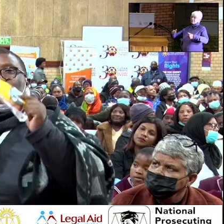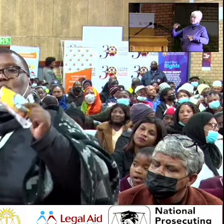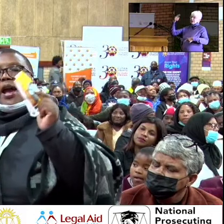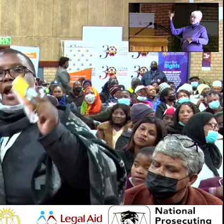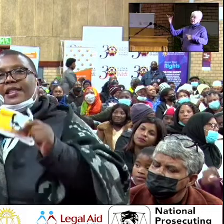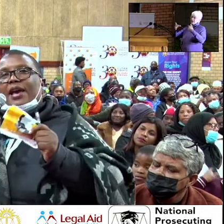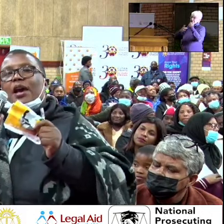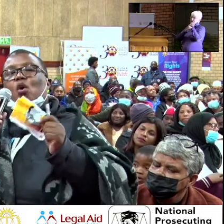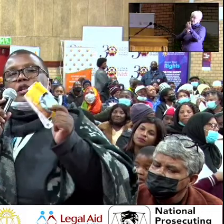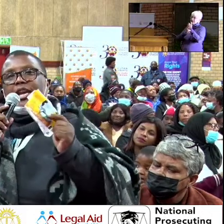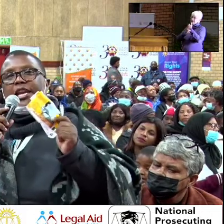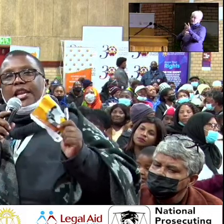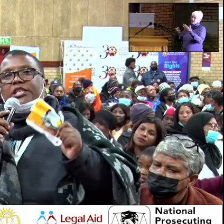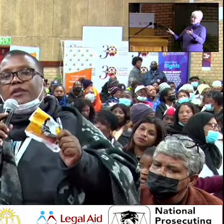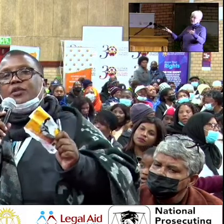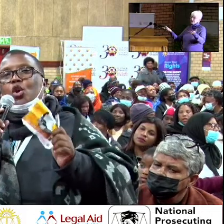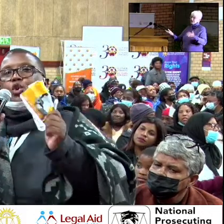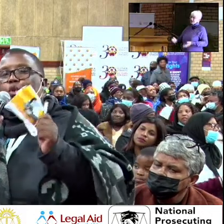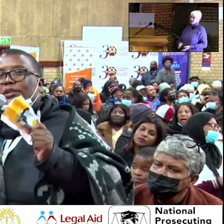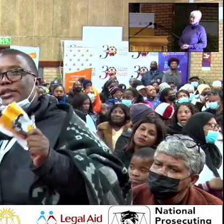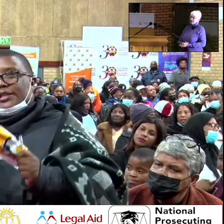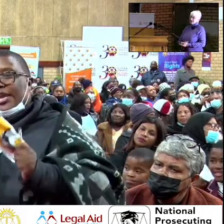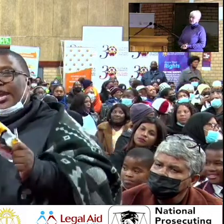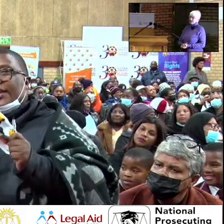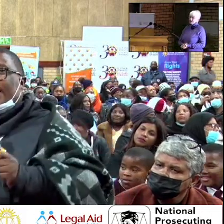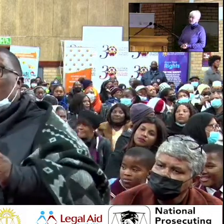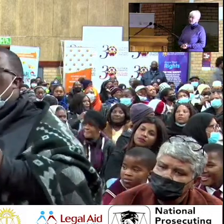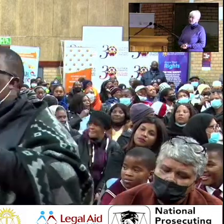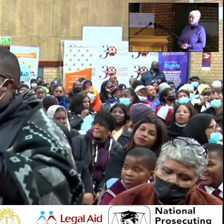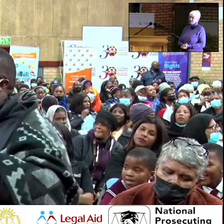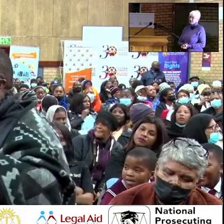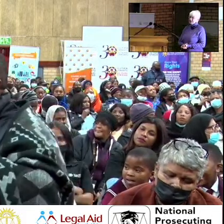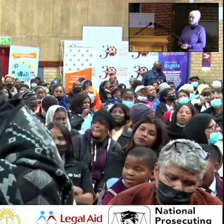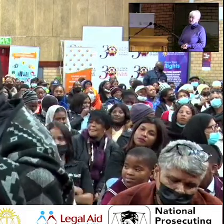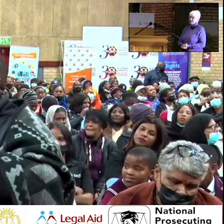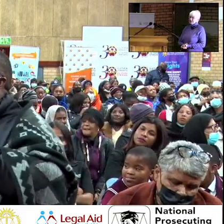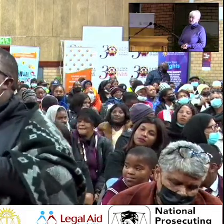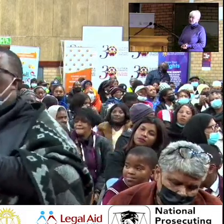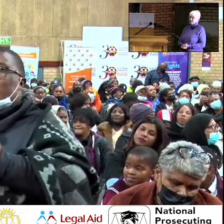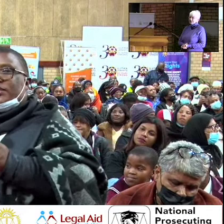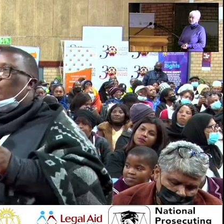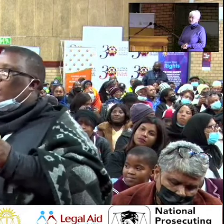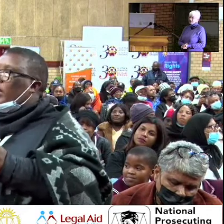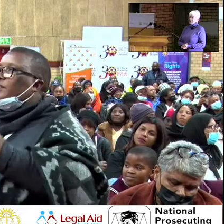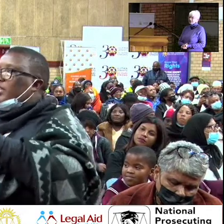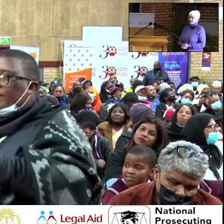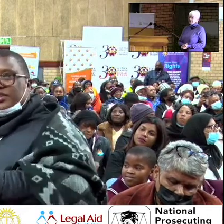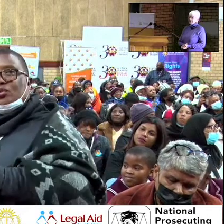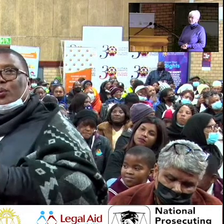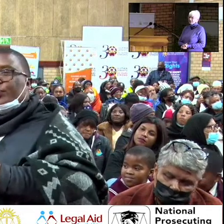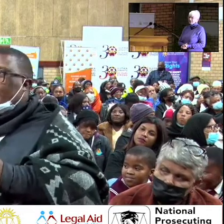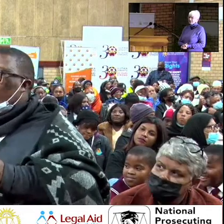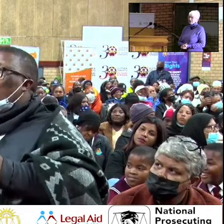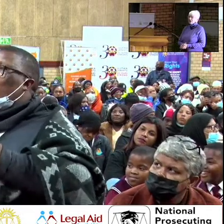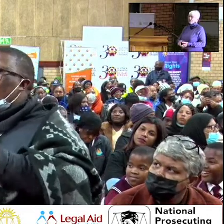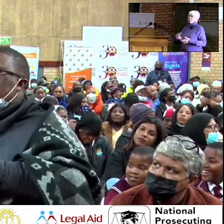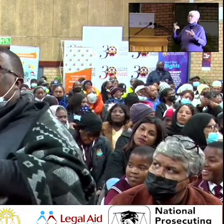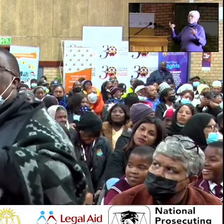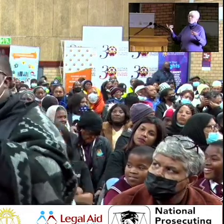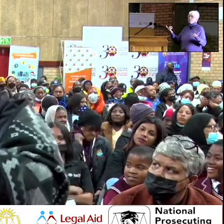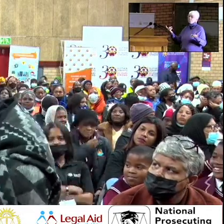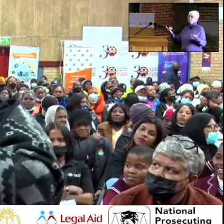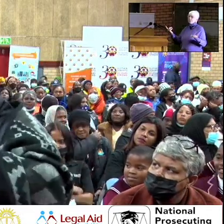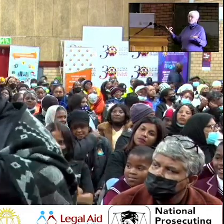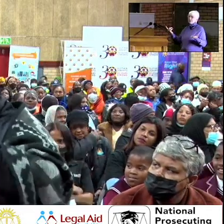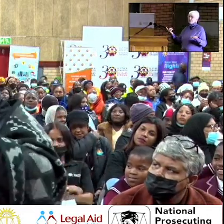there no other alternatives to take care of our people? And when you say you give services to people, you must give